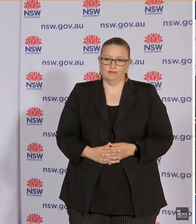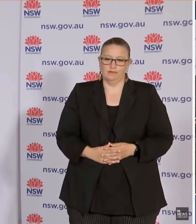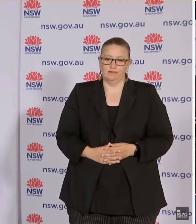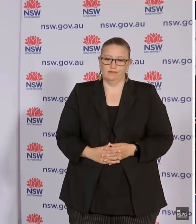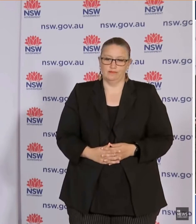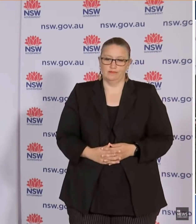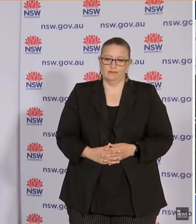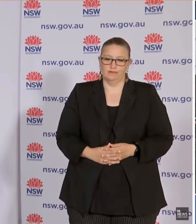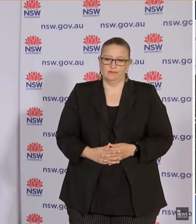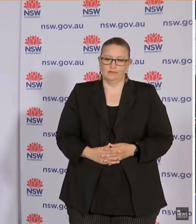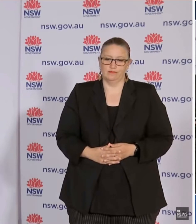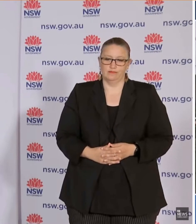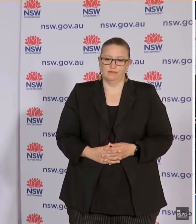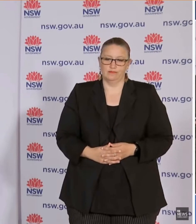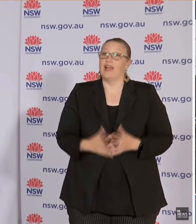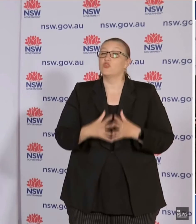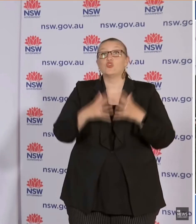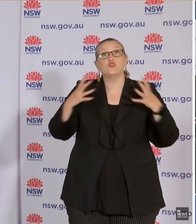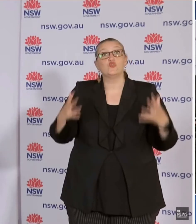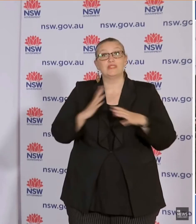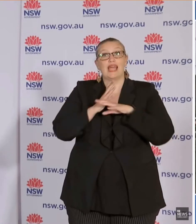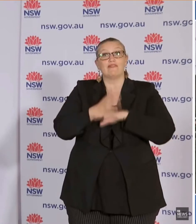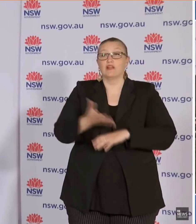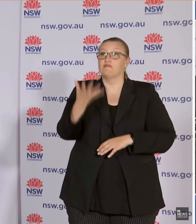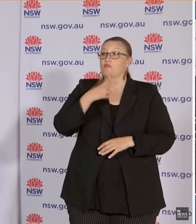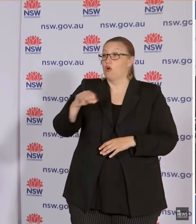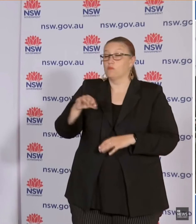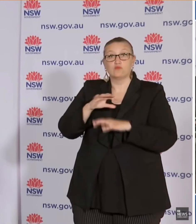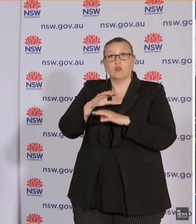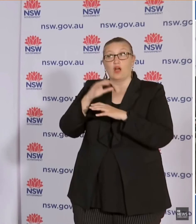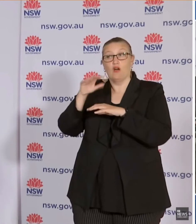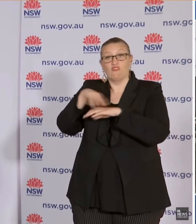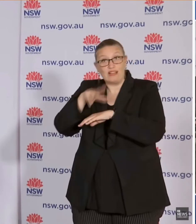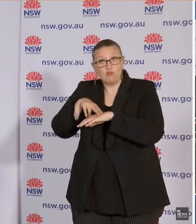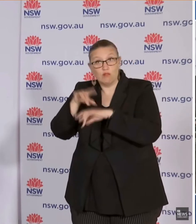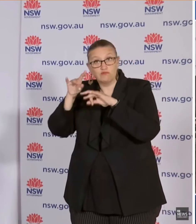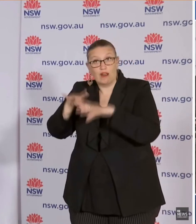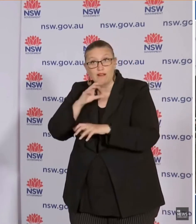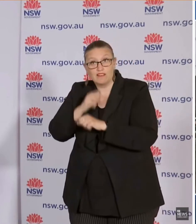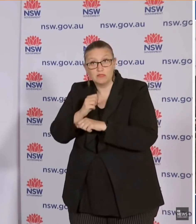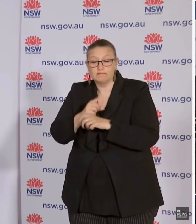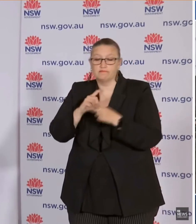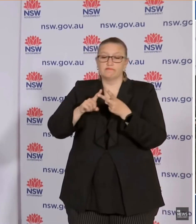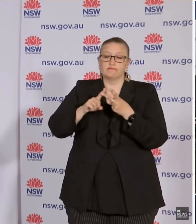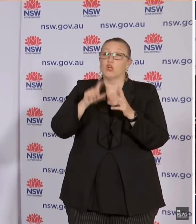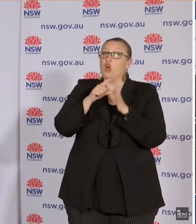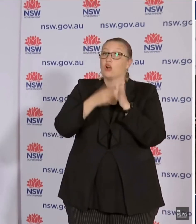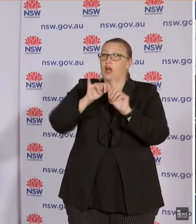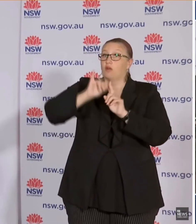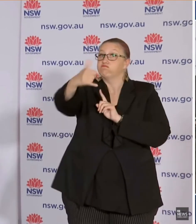there is a huge amount of effort going in from the federal government, from the Royal Flying Doctor Service, from